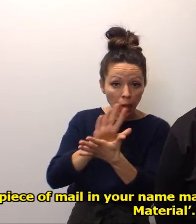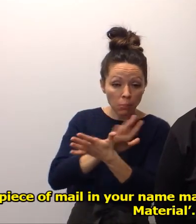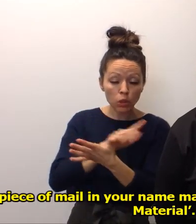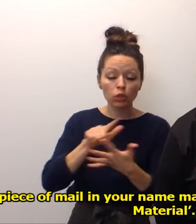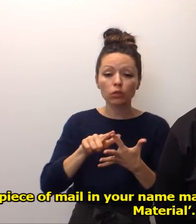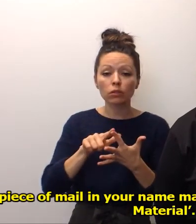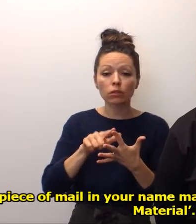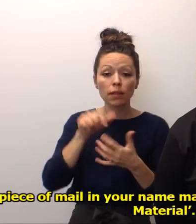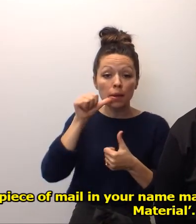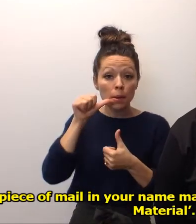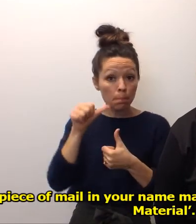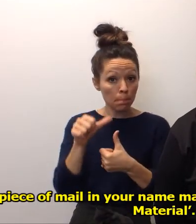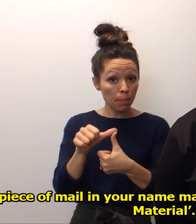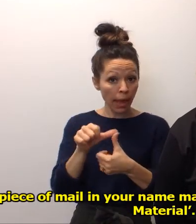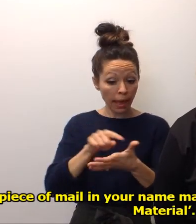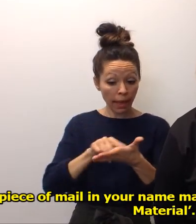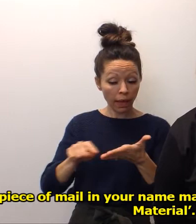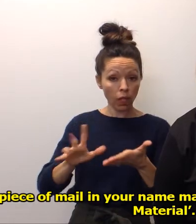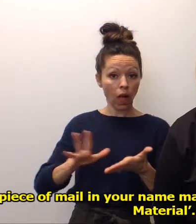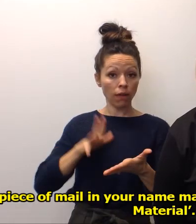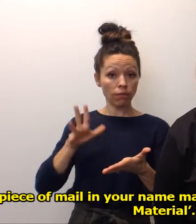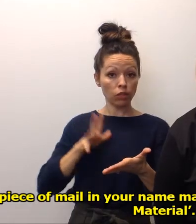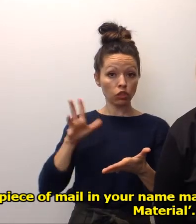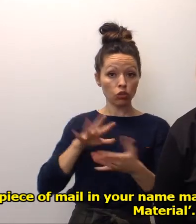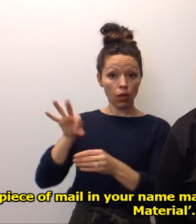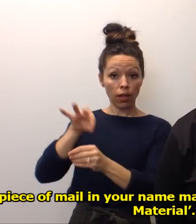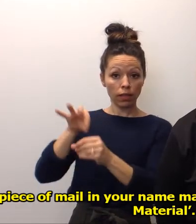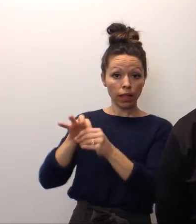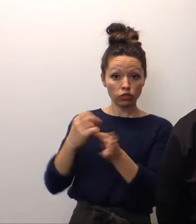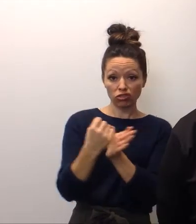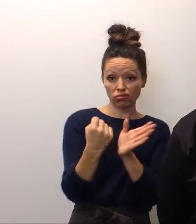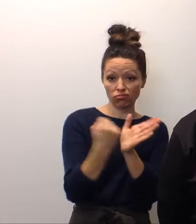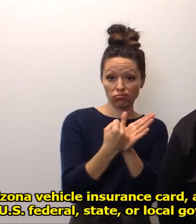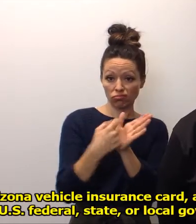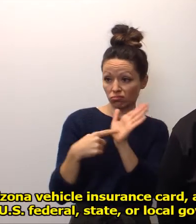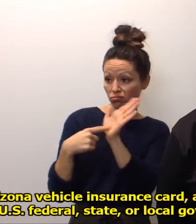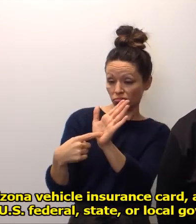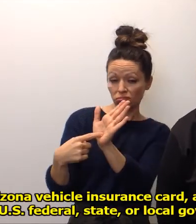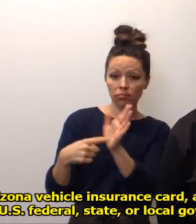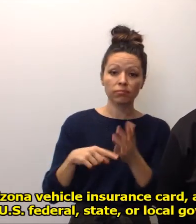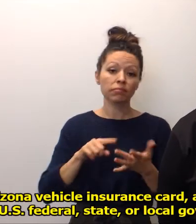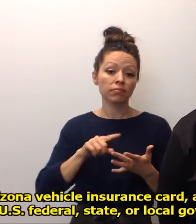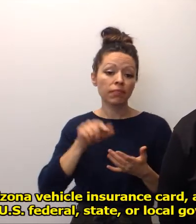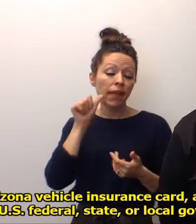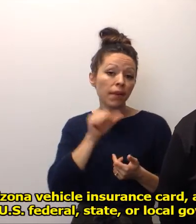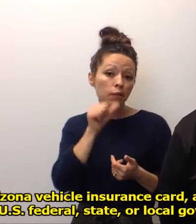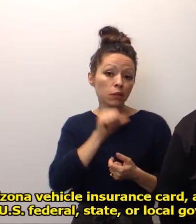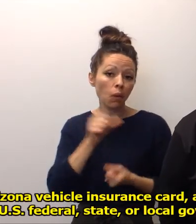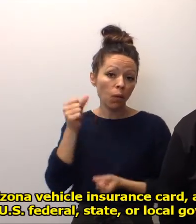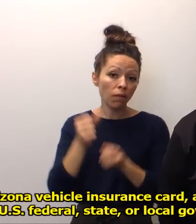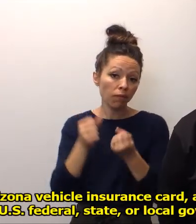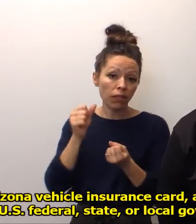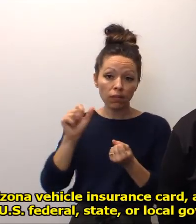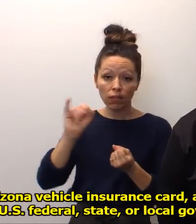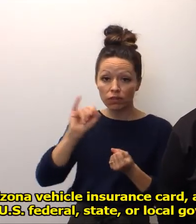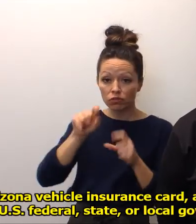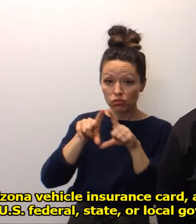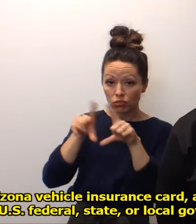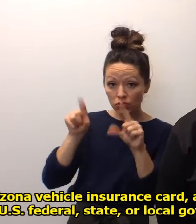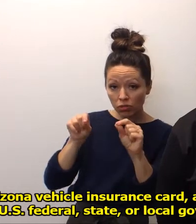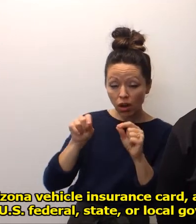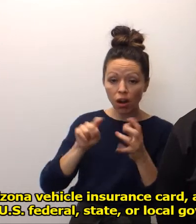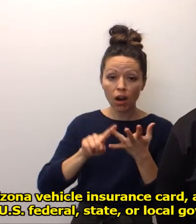piece of mail in your name marked official election material, Arizona vehicle insurance card,